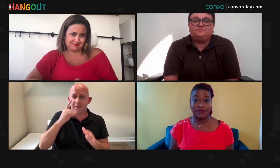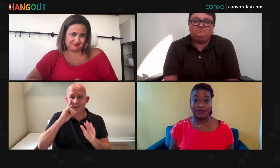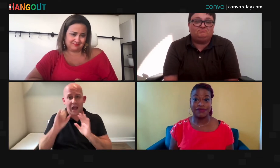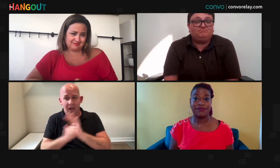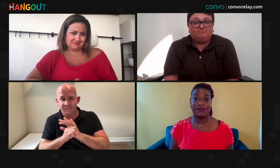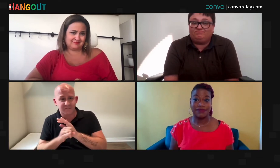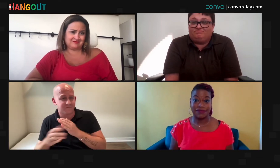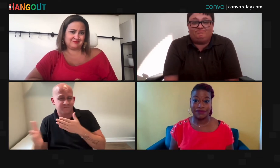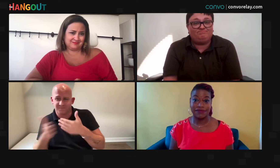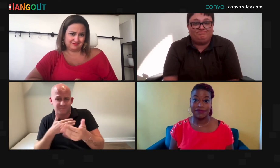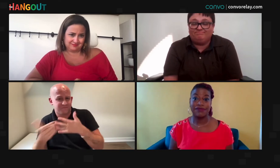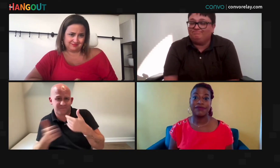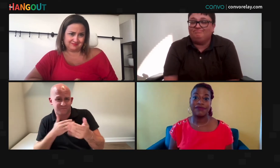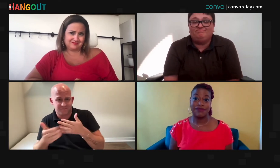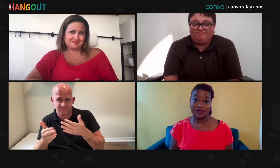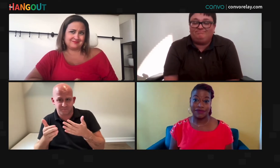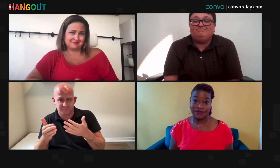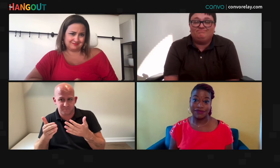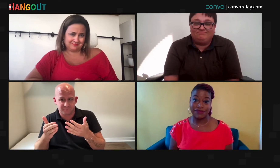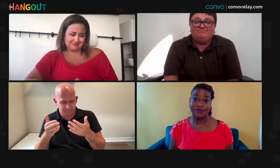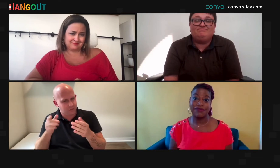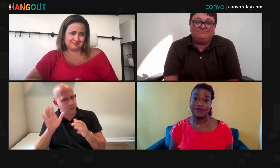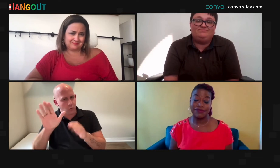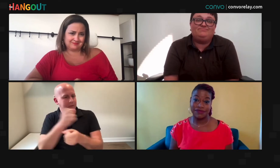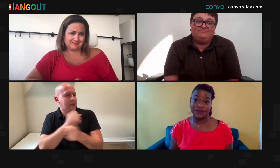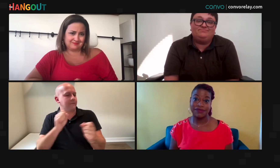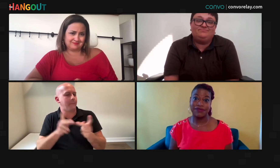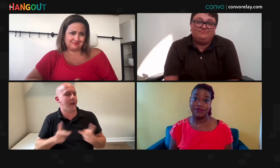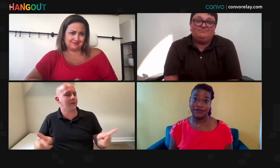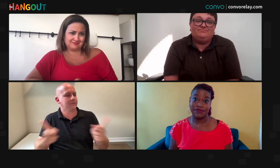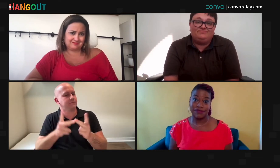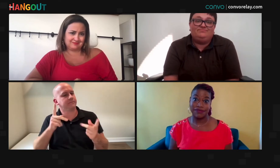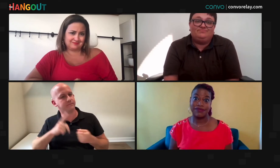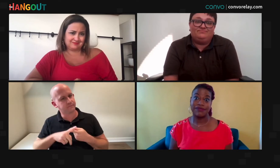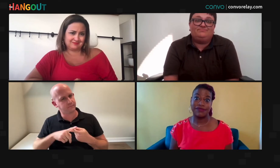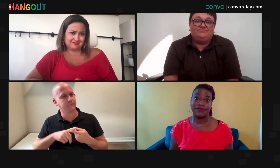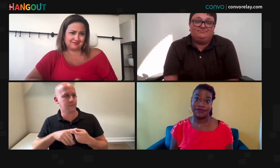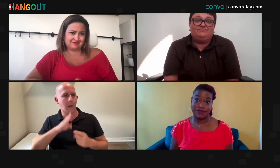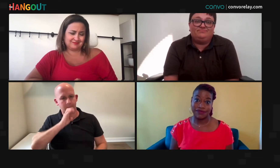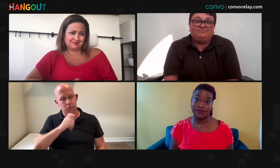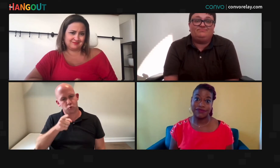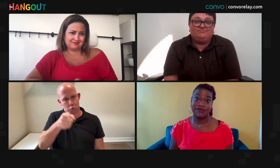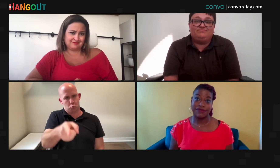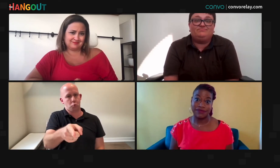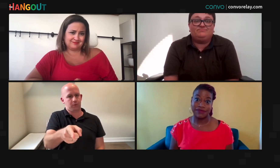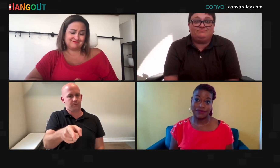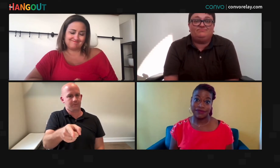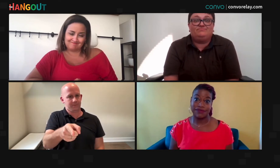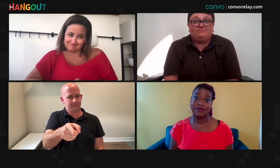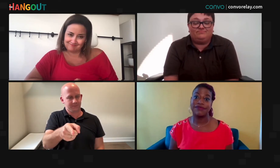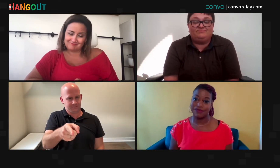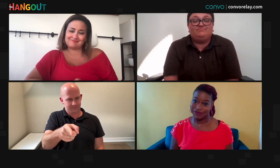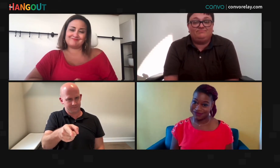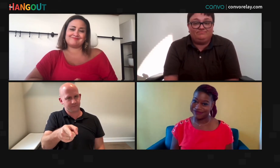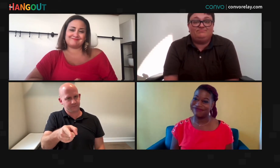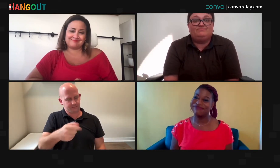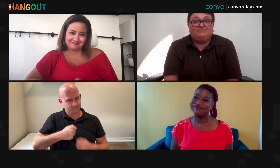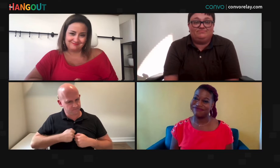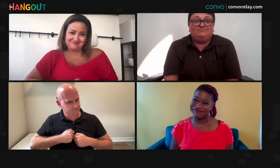of genders, identities. It really does not matter. It is a safe space for you to just be you.